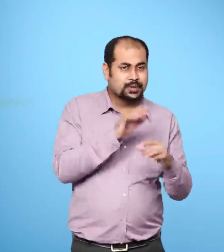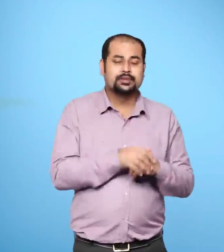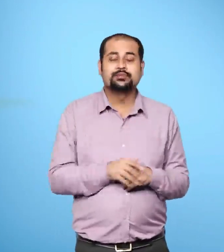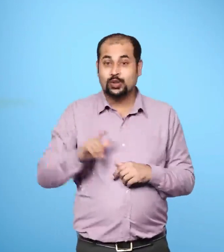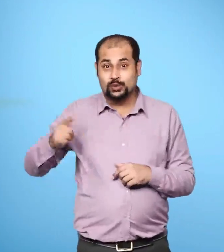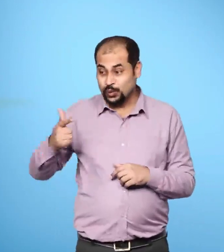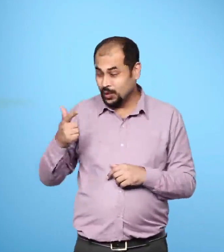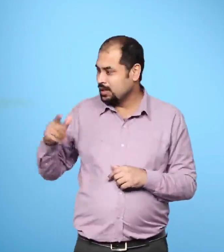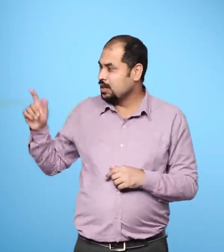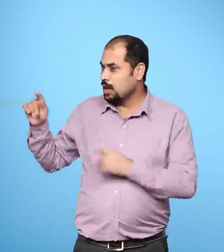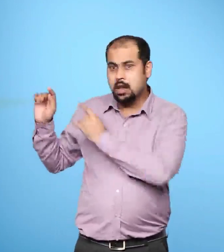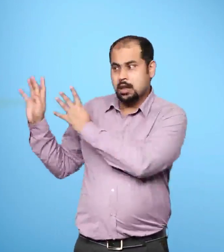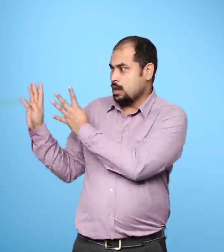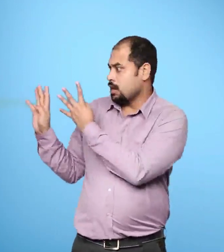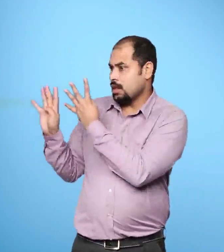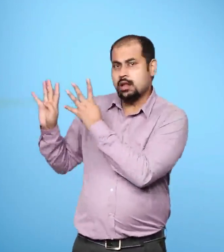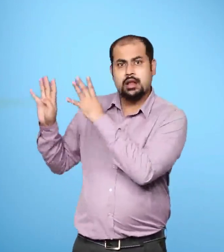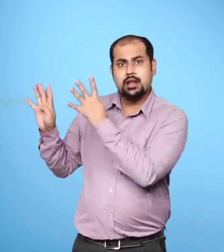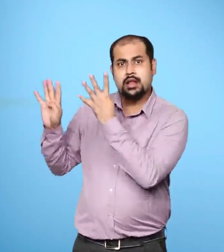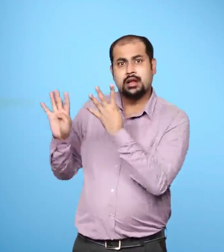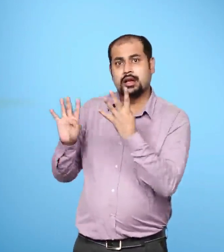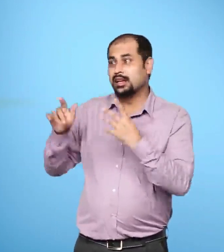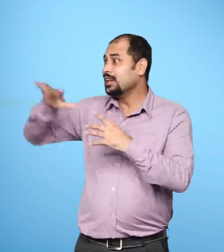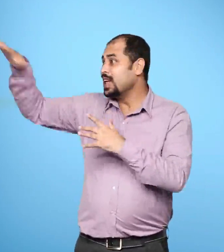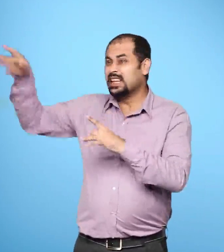All the rats in the city following him.